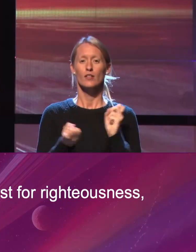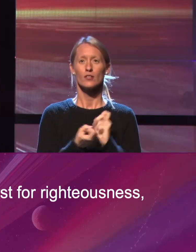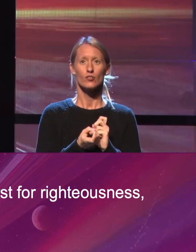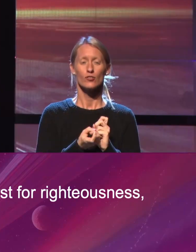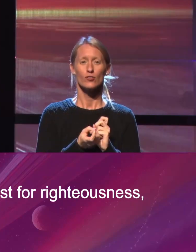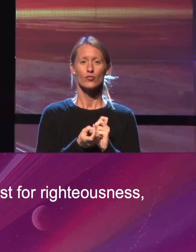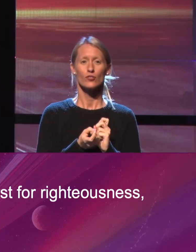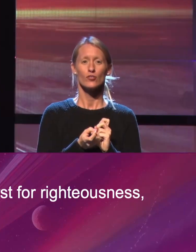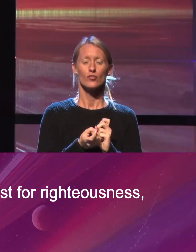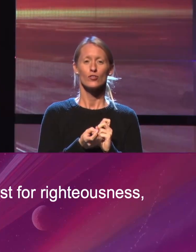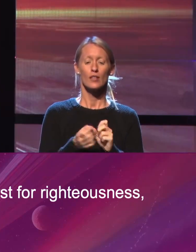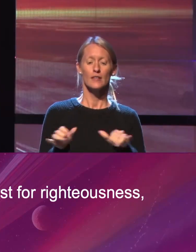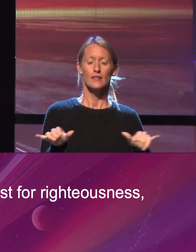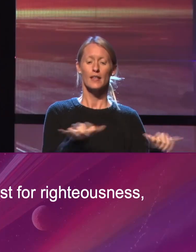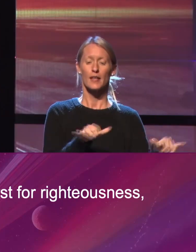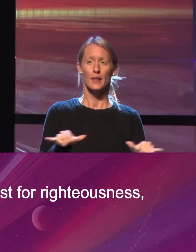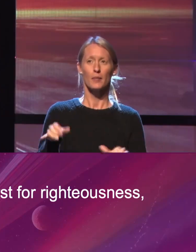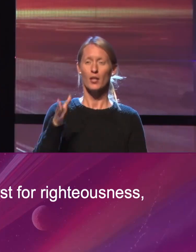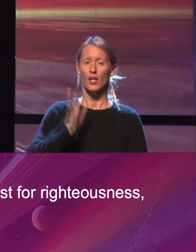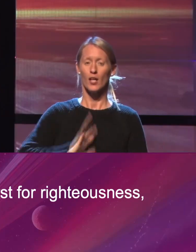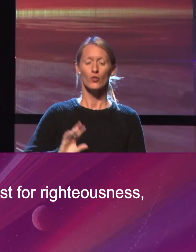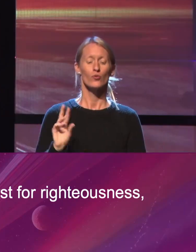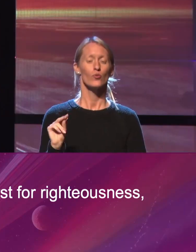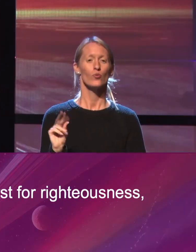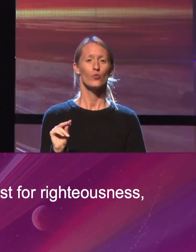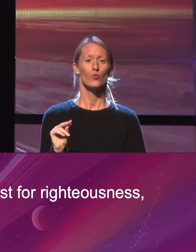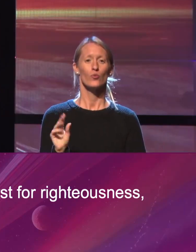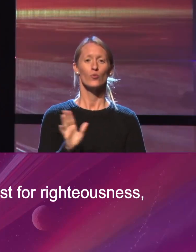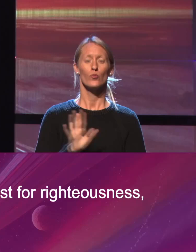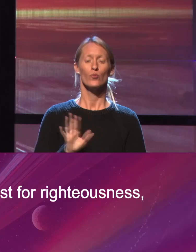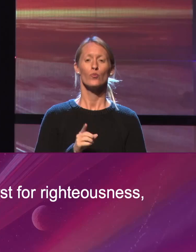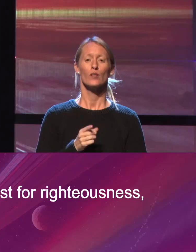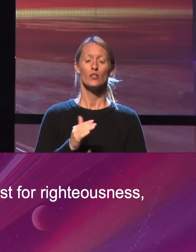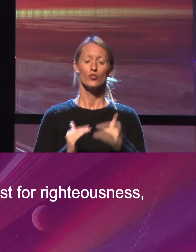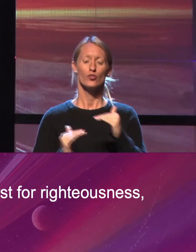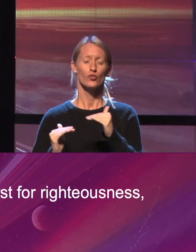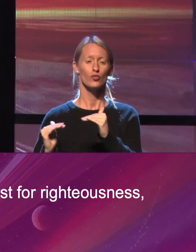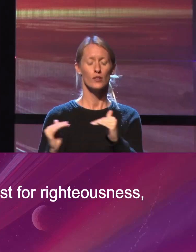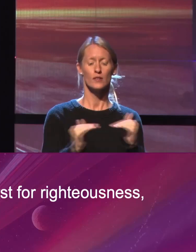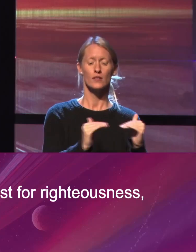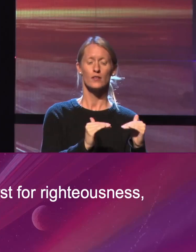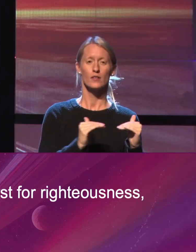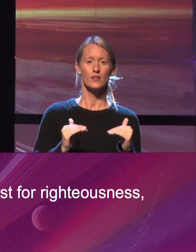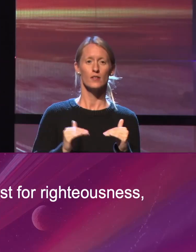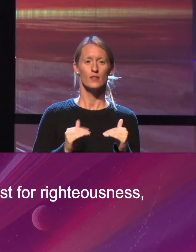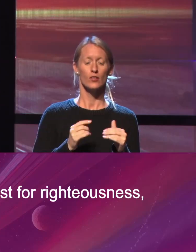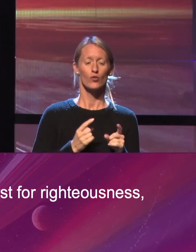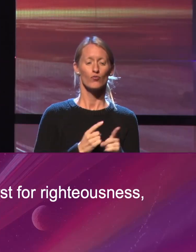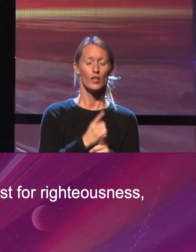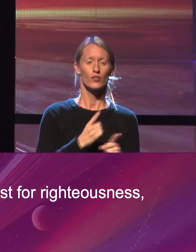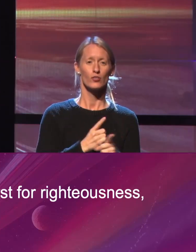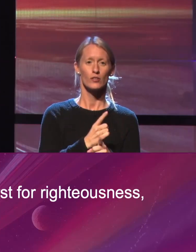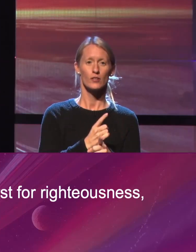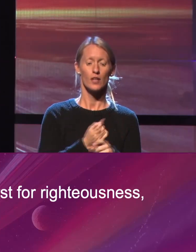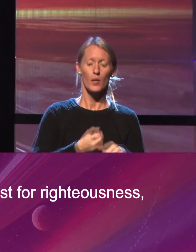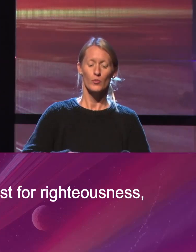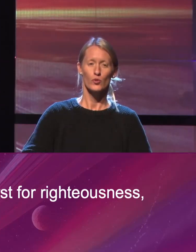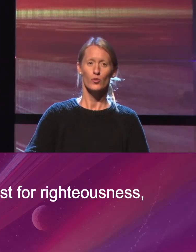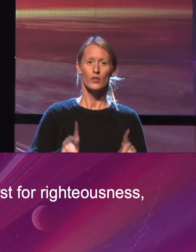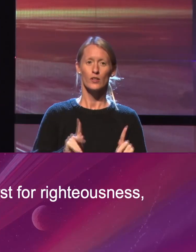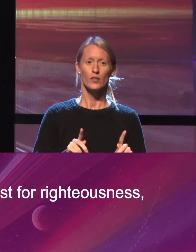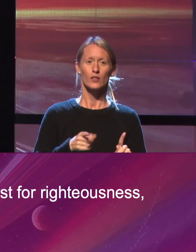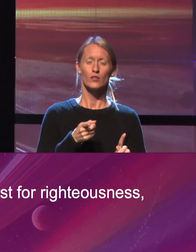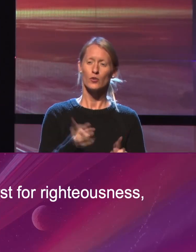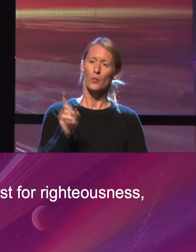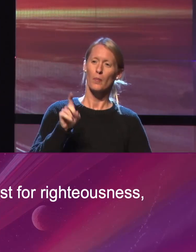No. But brings justice and righteousness and opportunity. But you got to be hungry for it. How